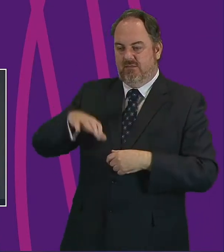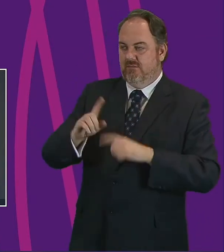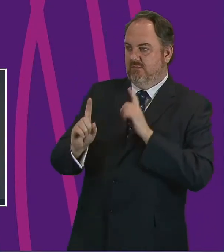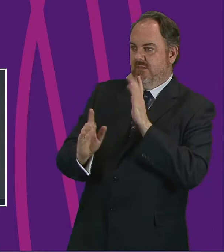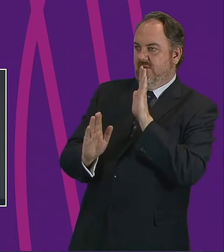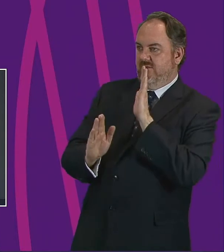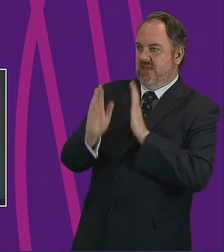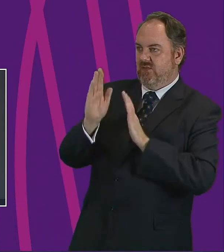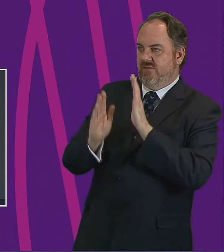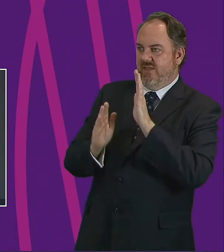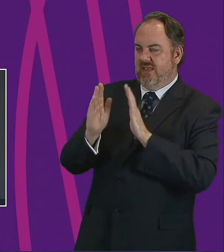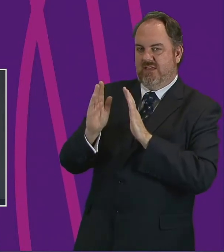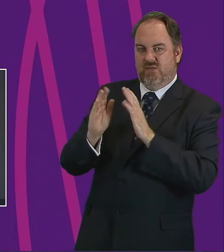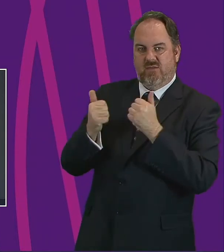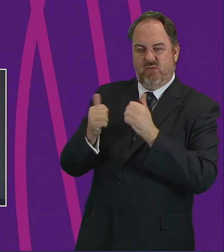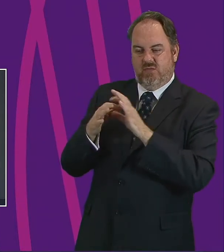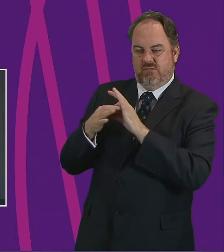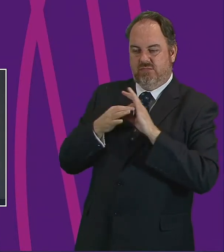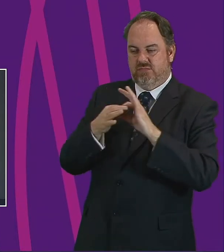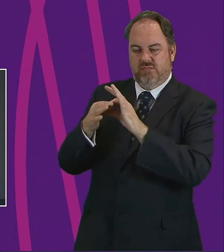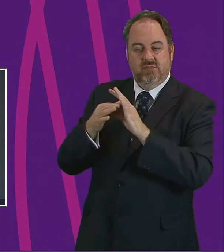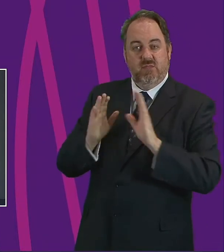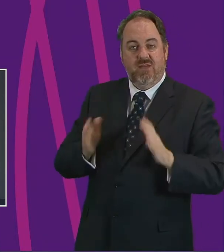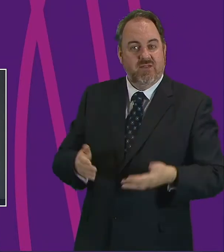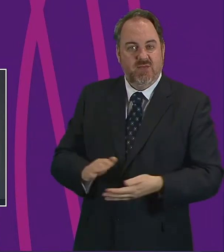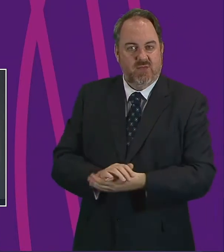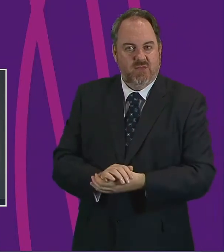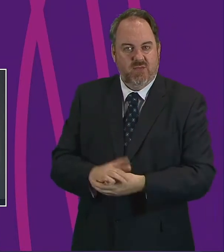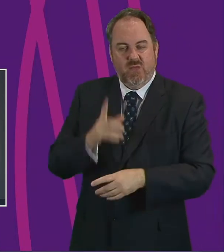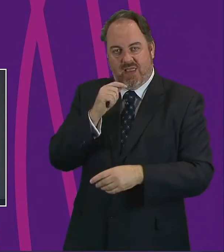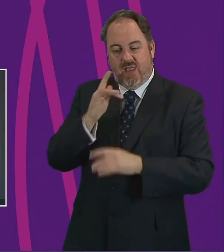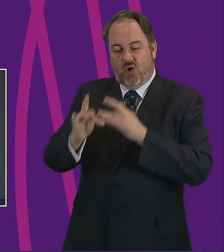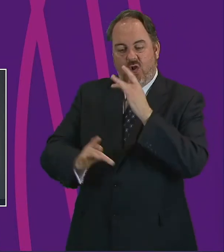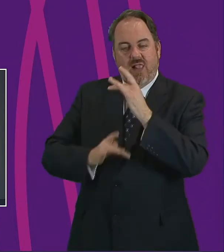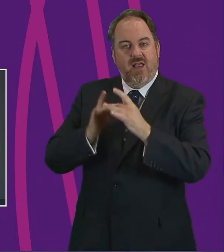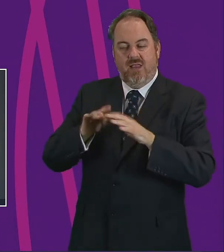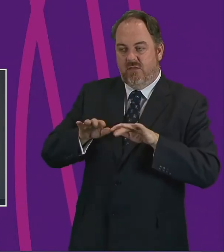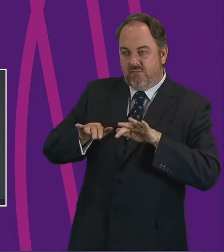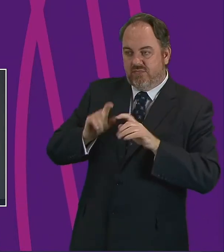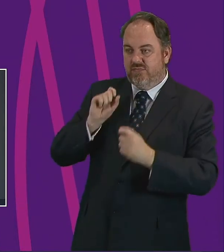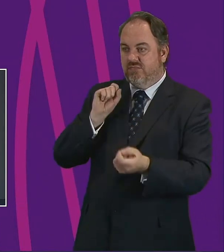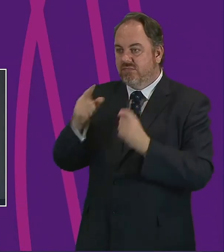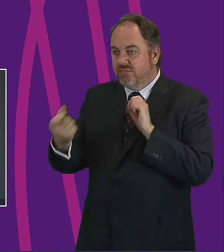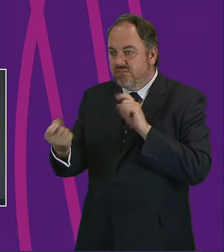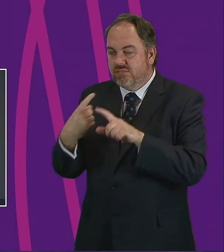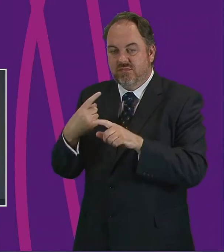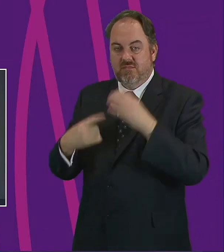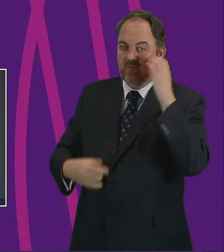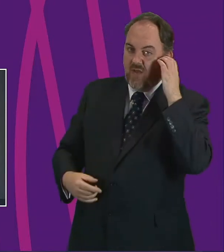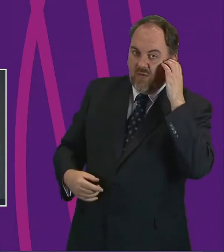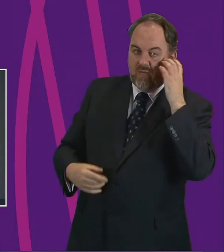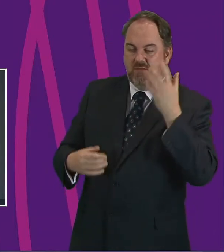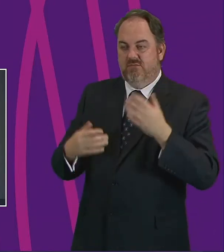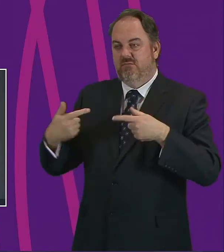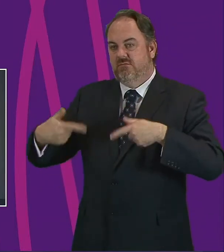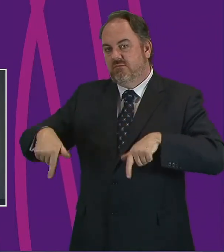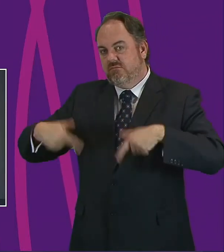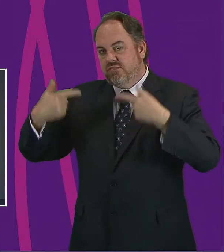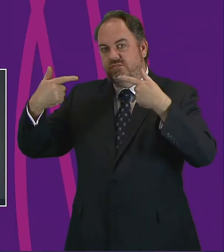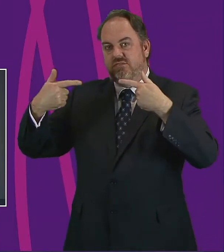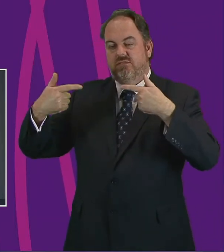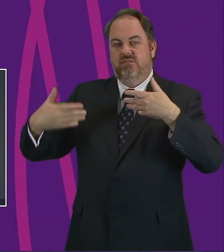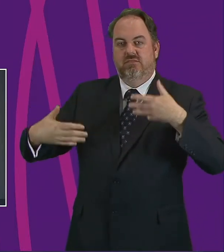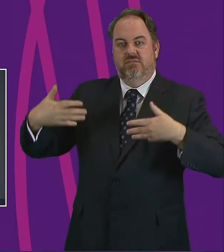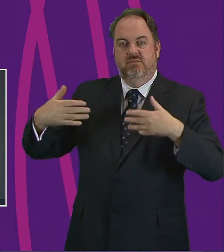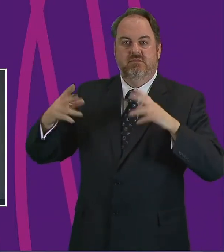community. And I think schools have very successfully reached out where they've not been able to be within